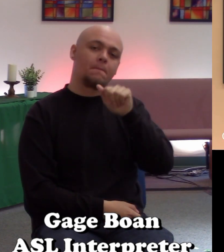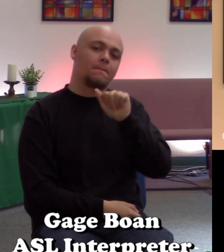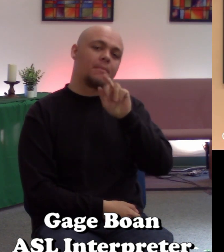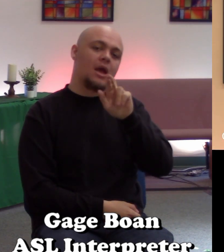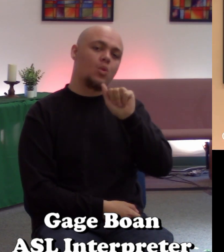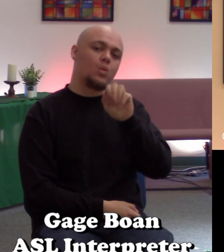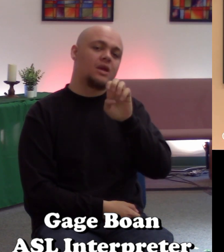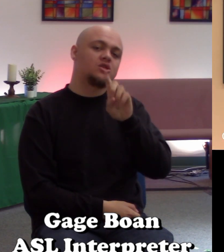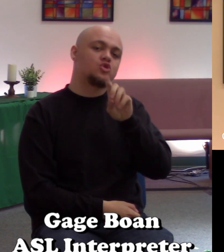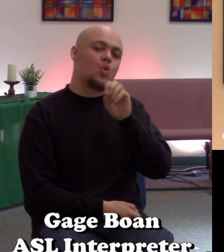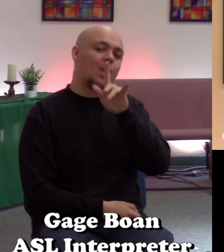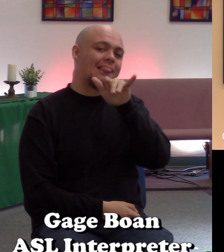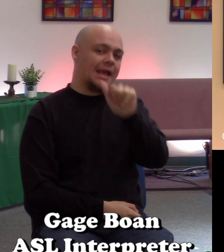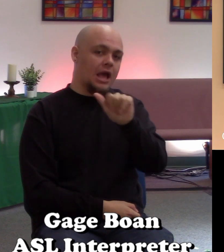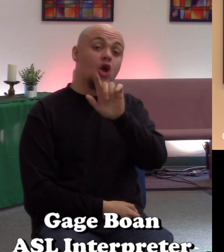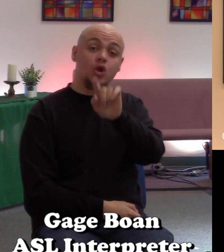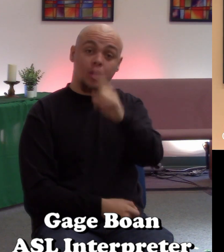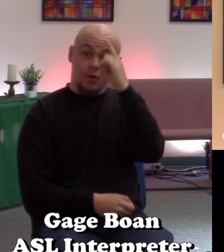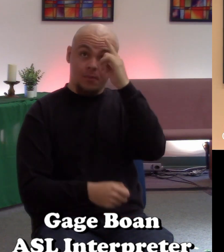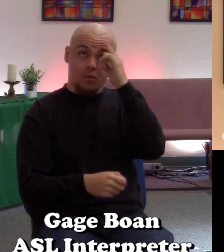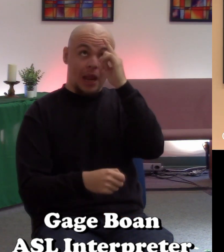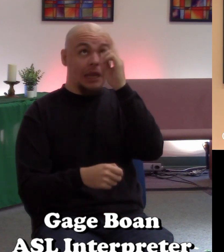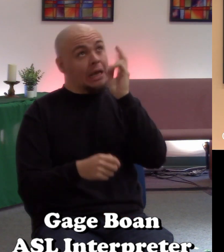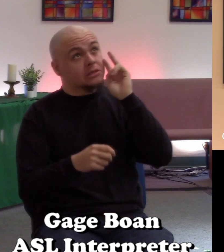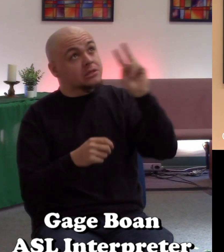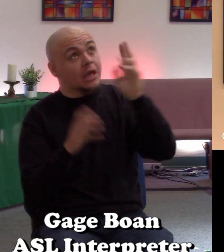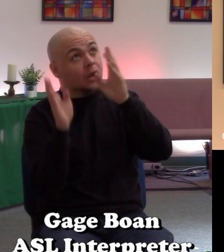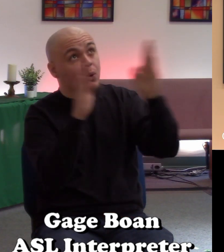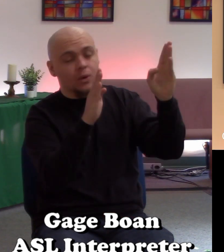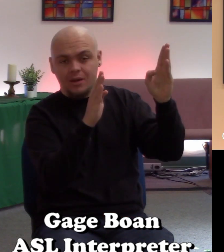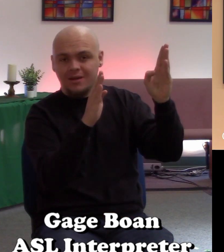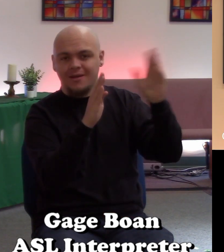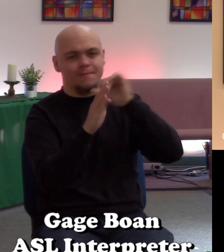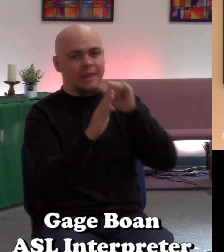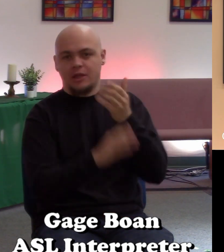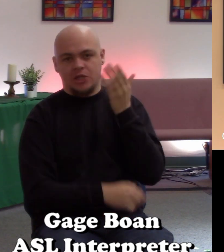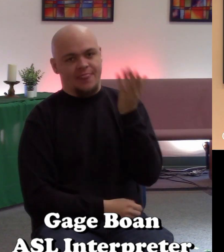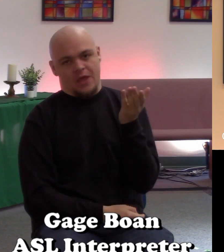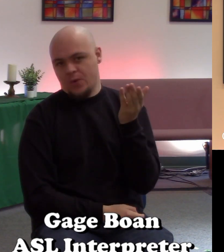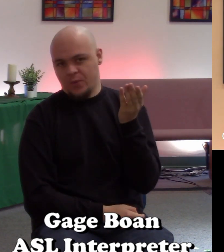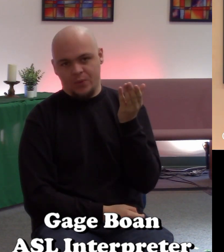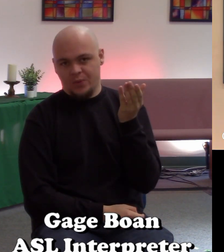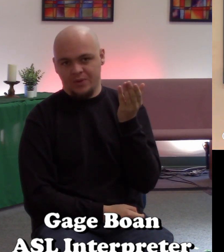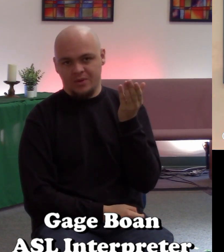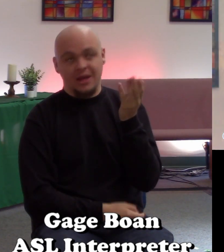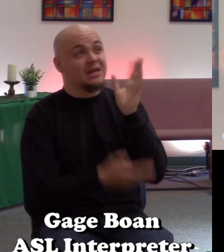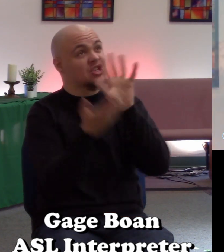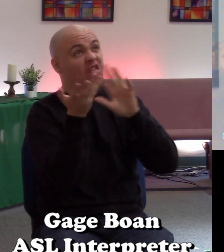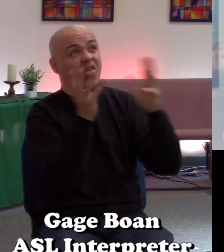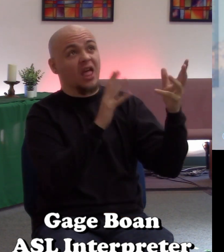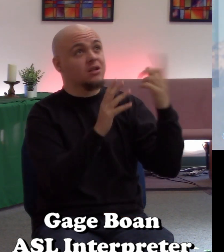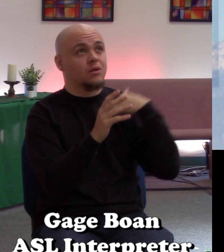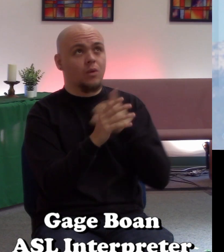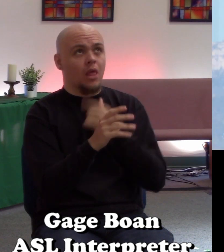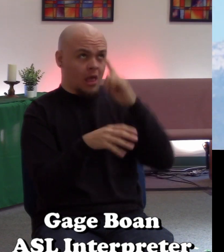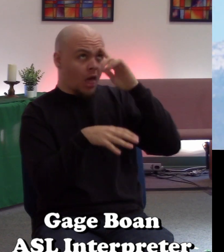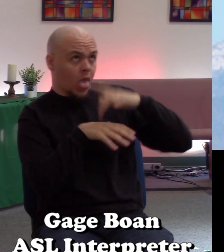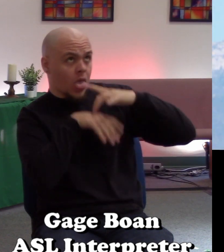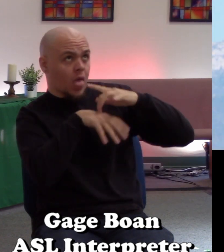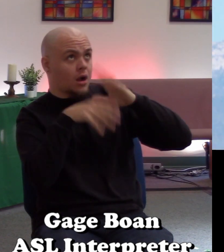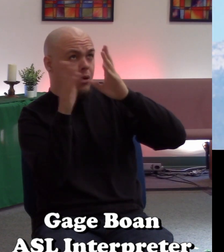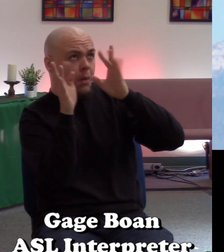That's pareidolia. Your brain is imposing order. Your brain is imposing a pattern on just chaos. And